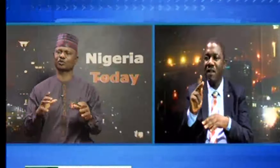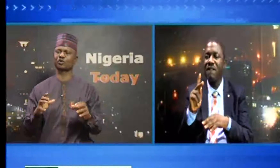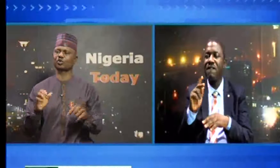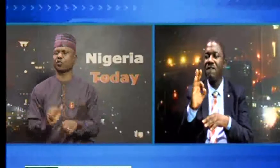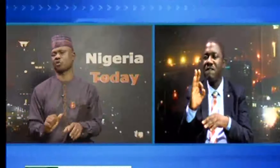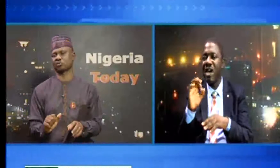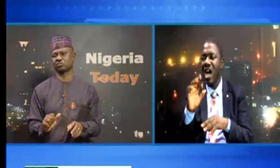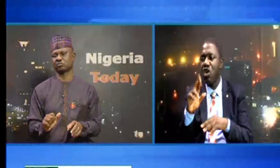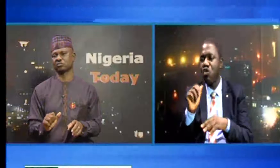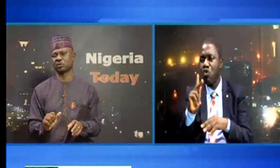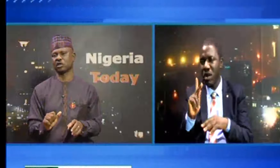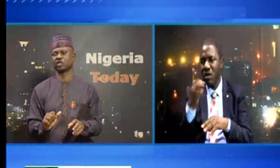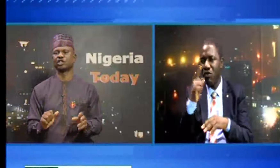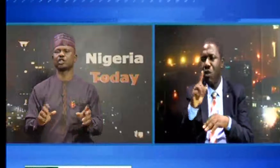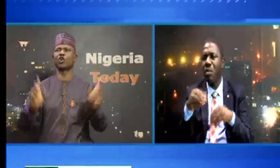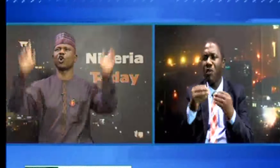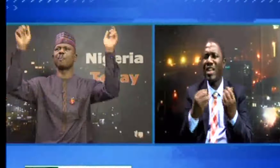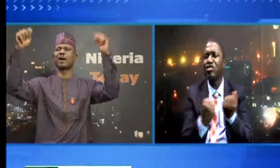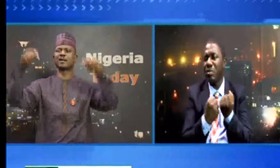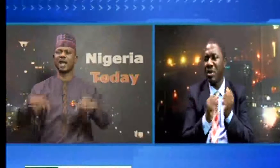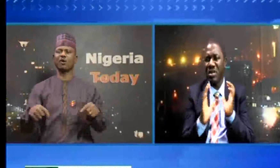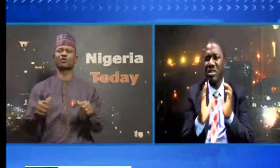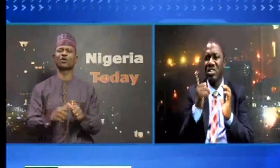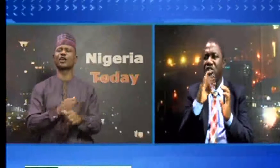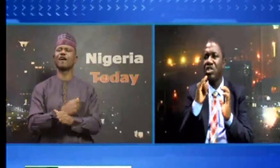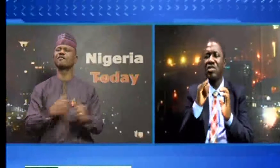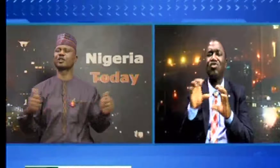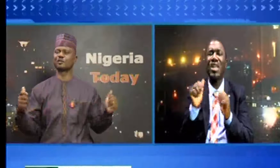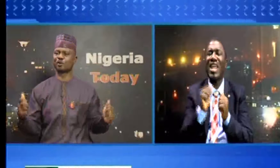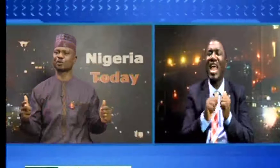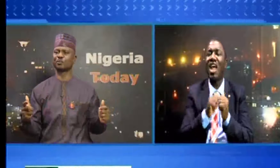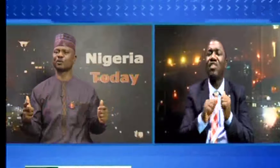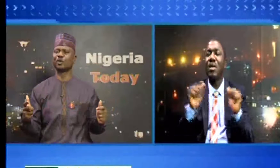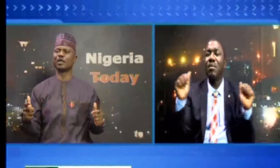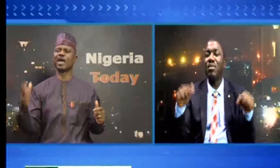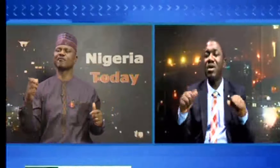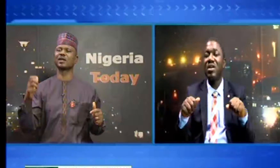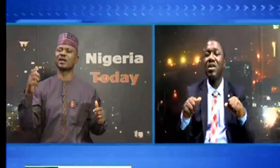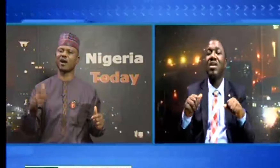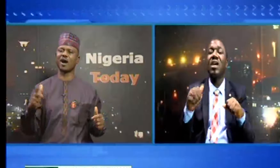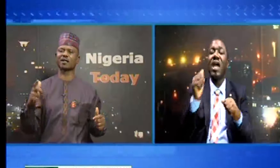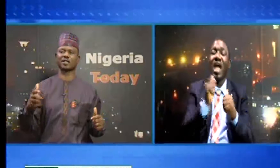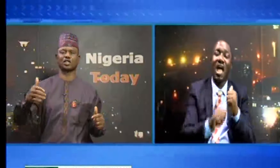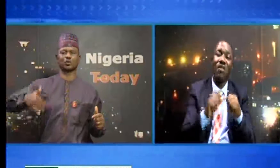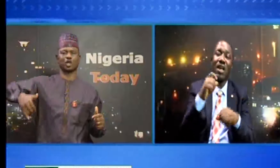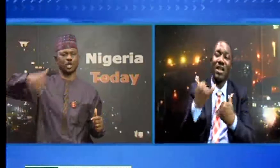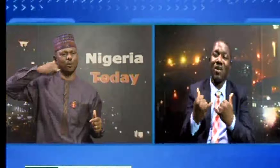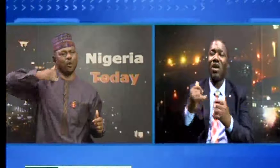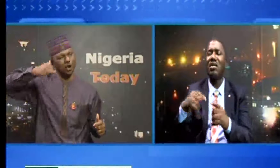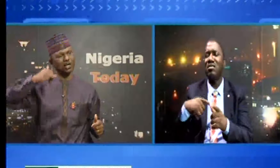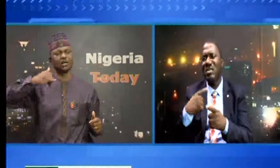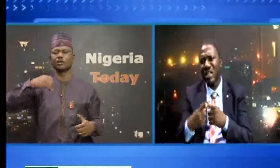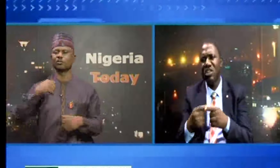the institution to work. She is up and down doing everything possible. Every now and then she will